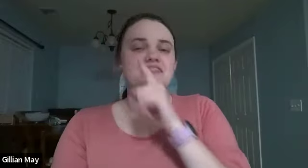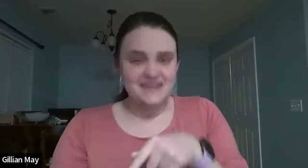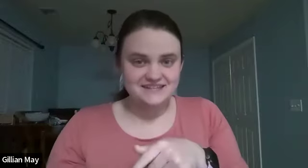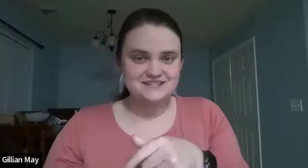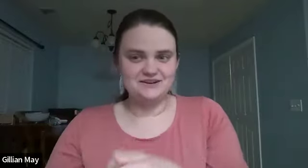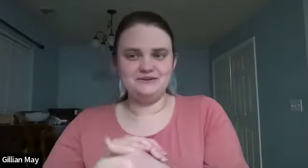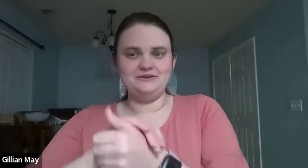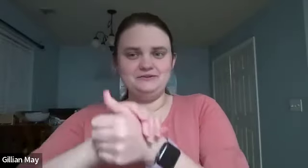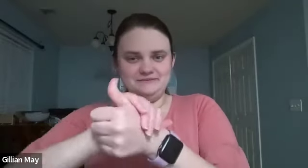Then turtle.